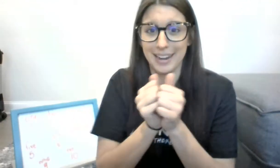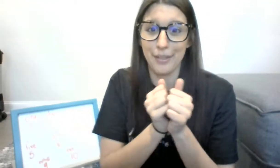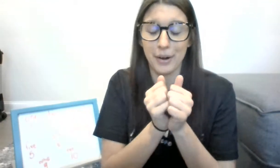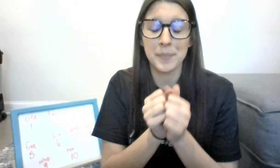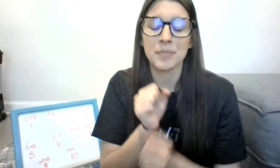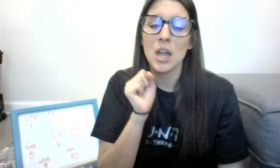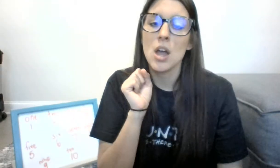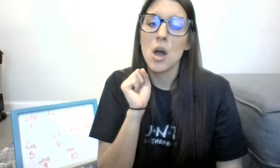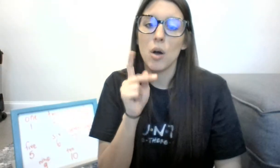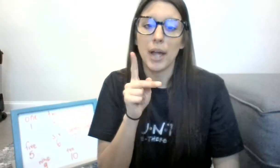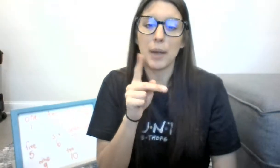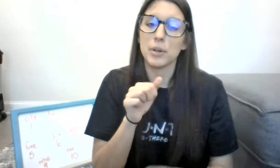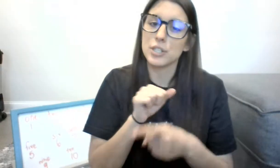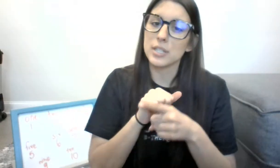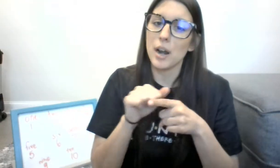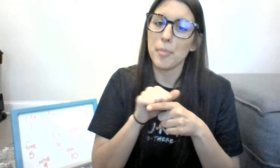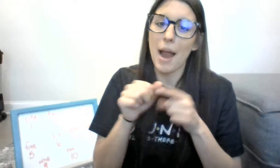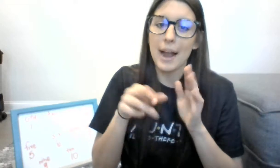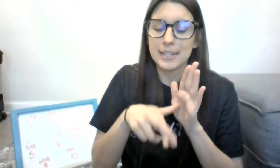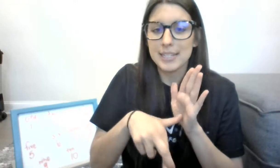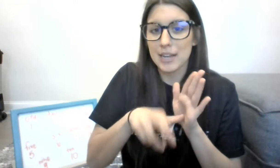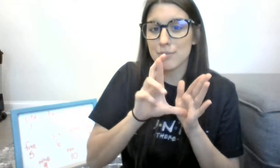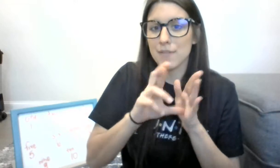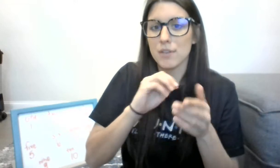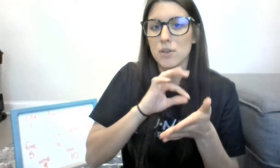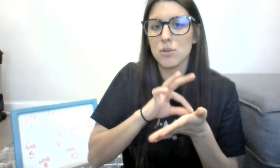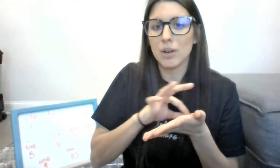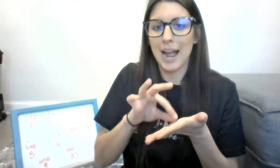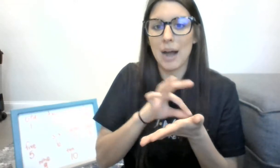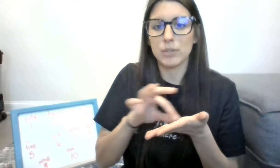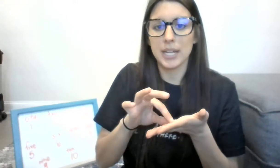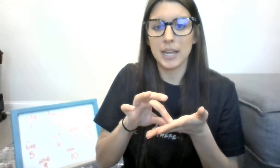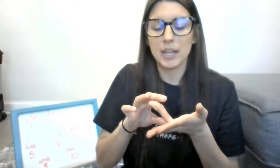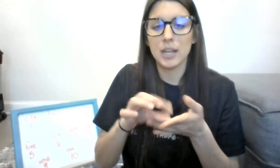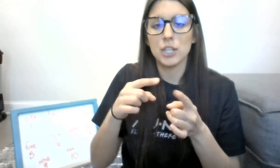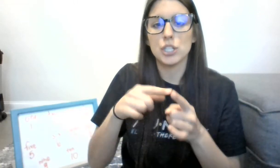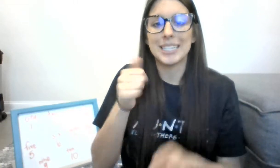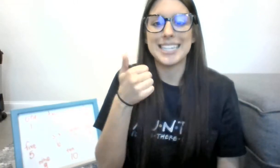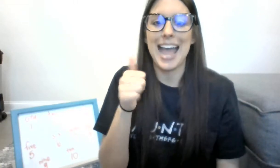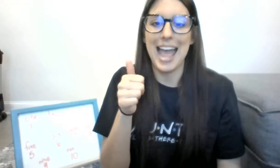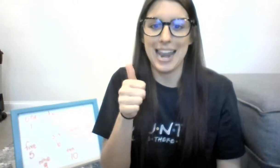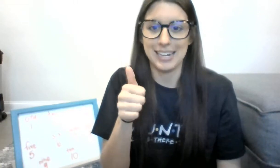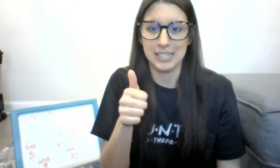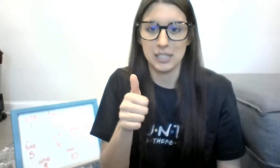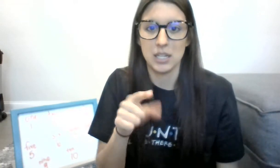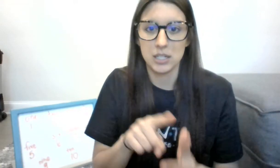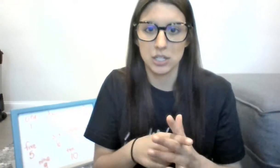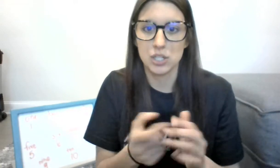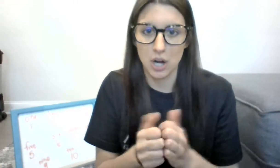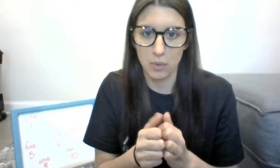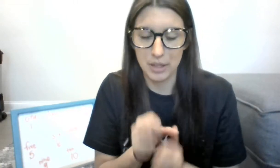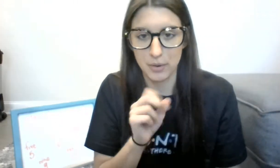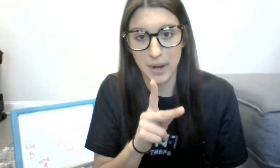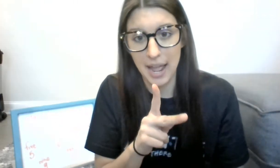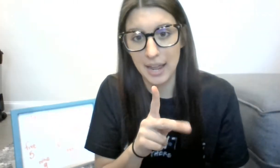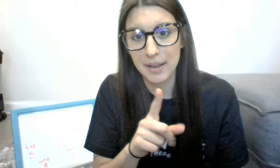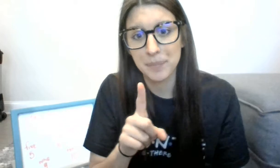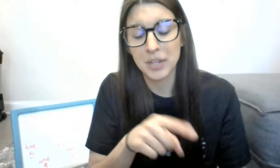together. Okay, we're just going to practice and review counting to 10 to start with, okay? It's been